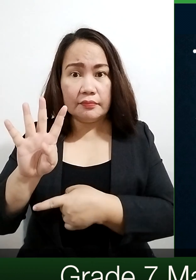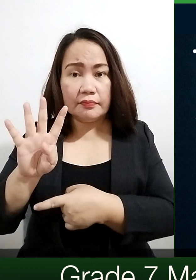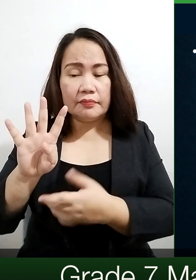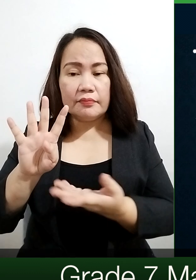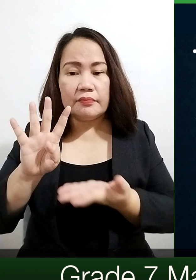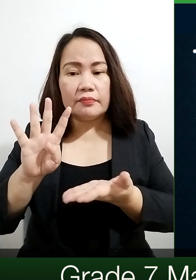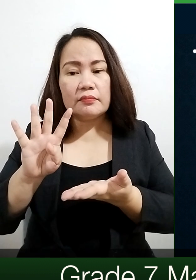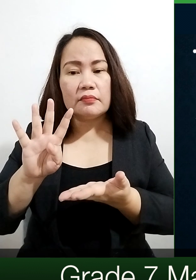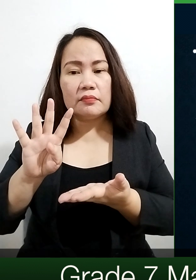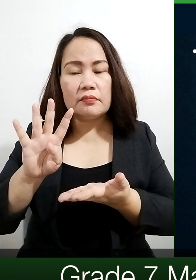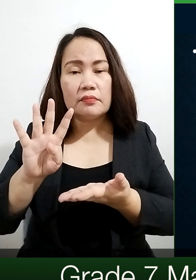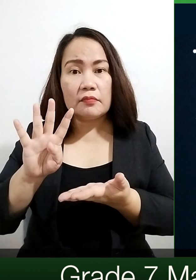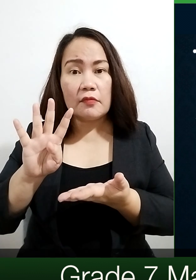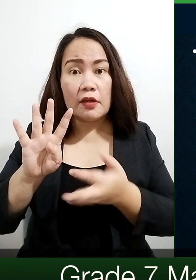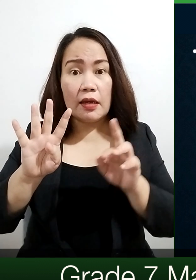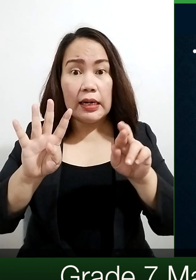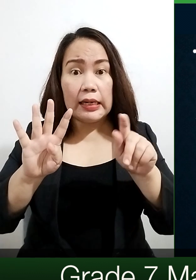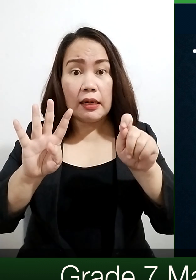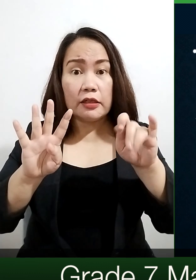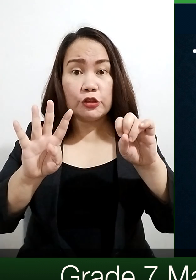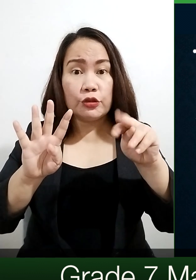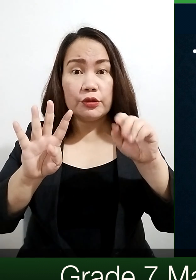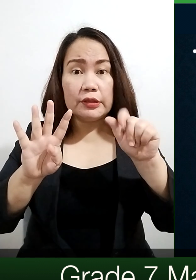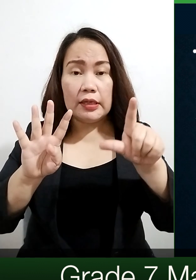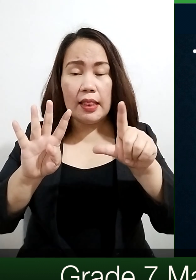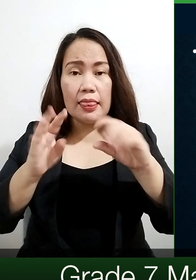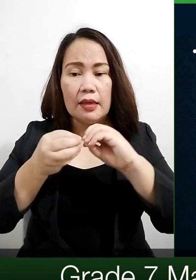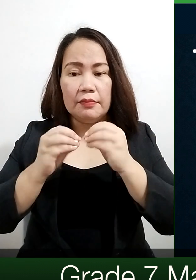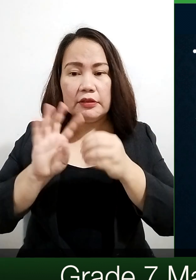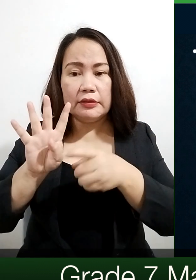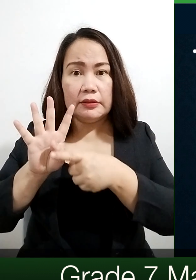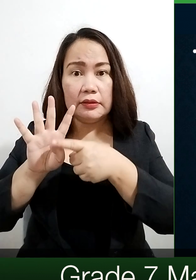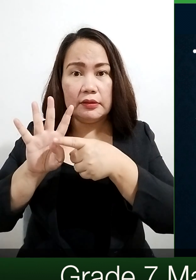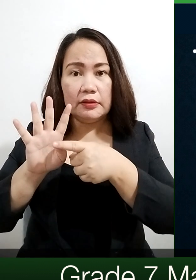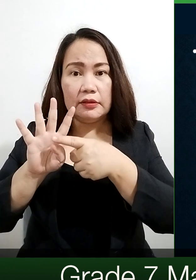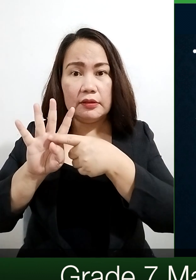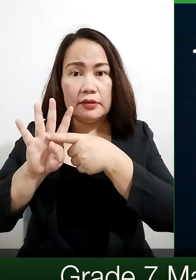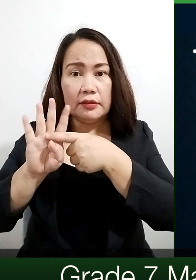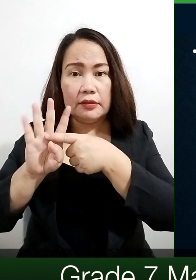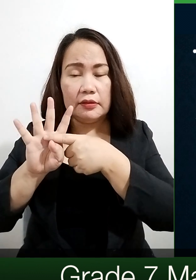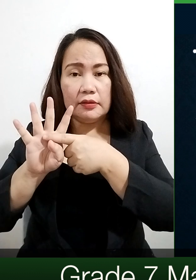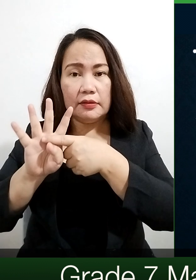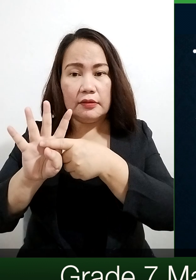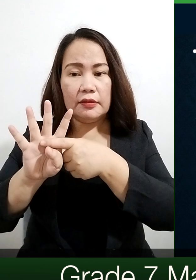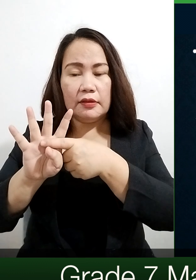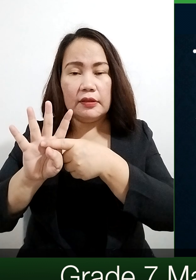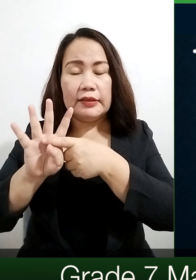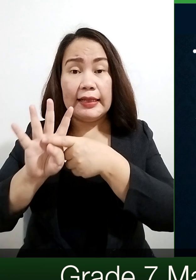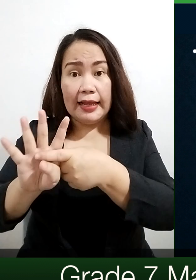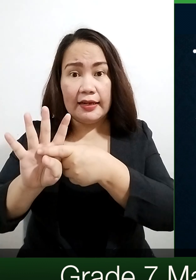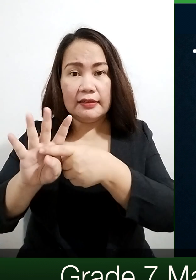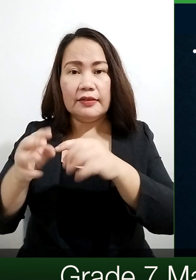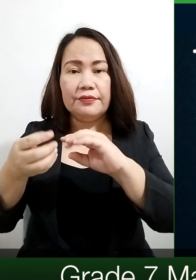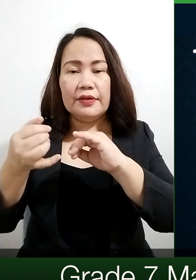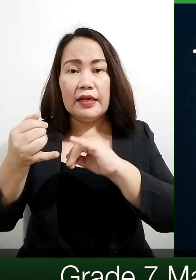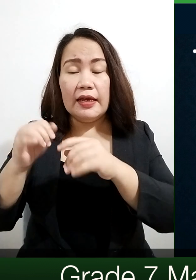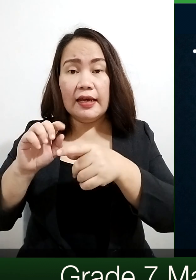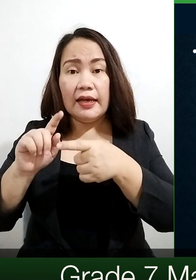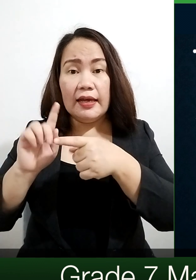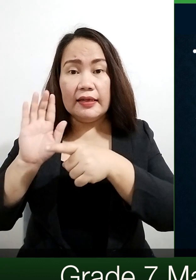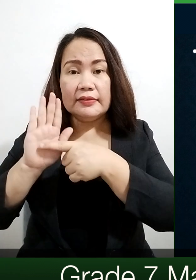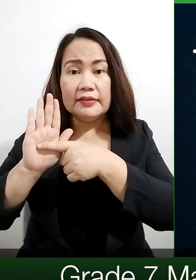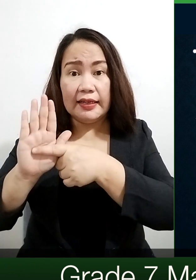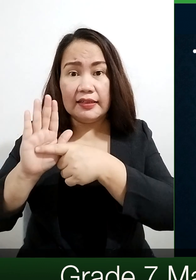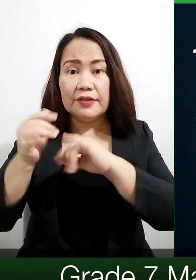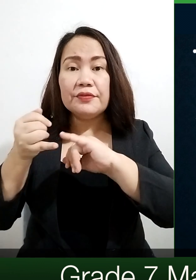4. So, negative 4 is under rational number and this is integer. Okay? Negative integer.